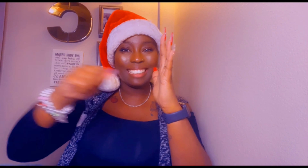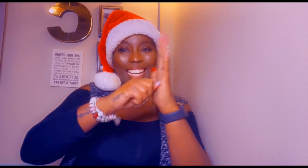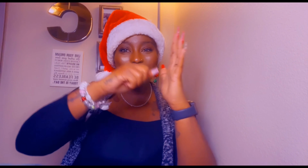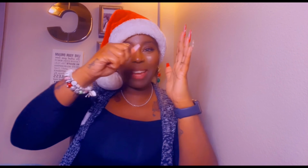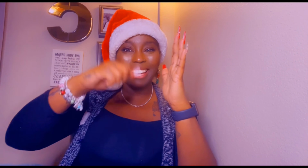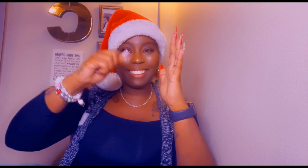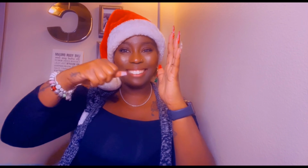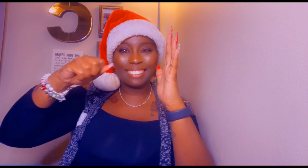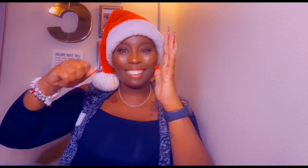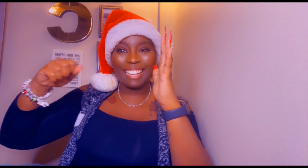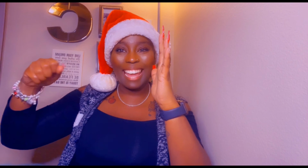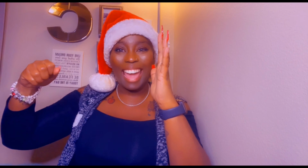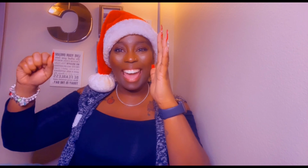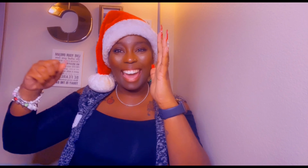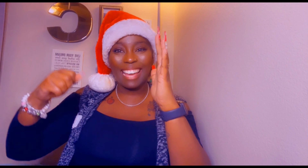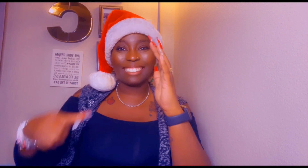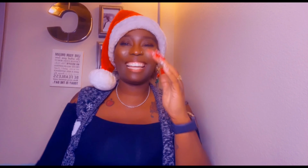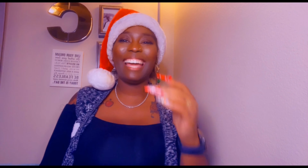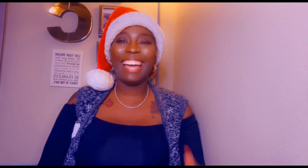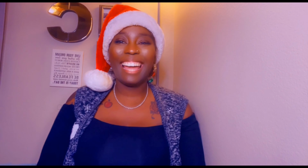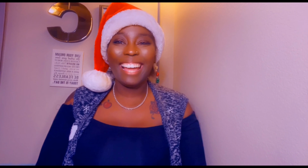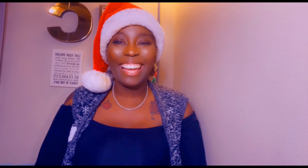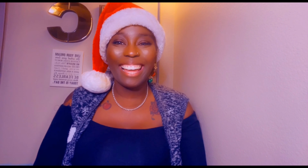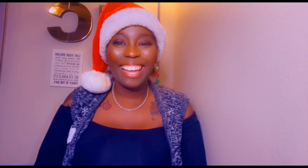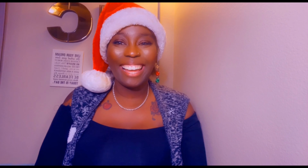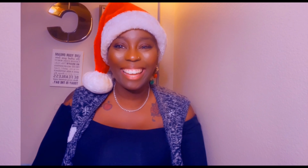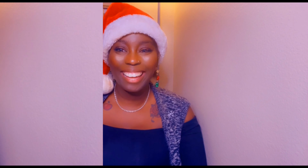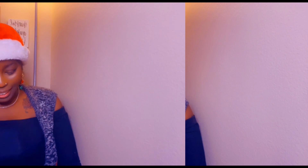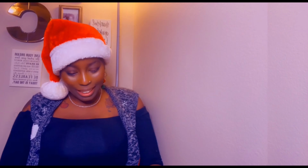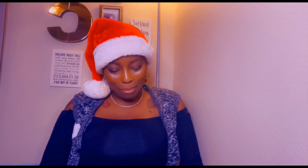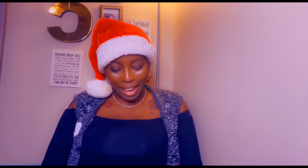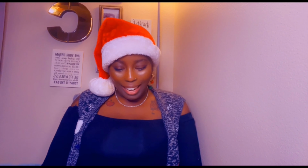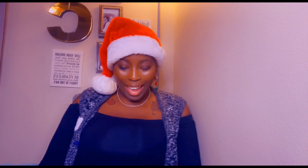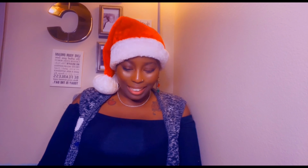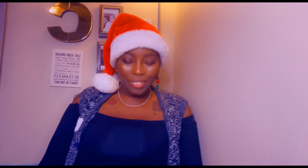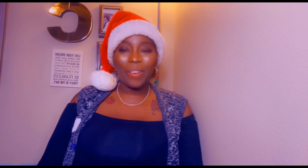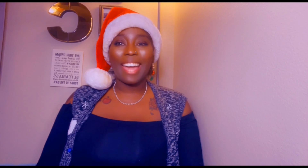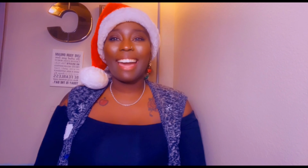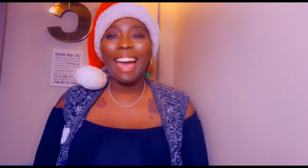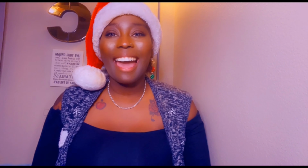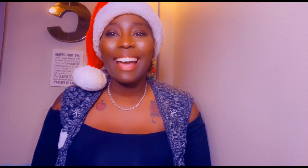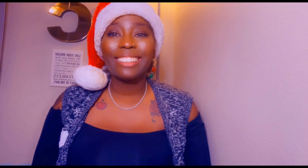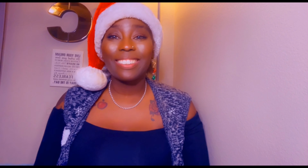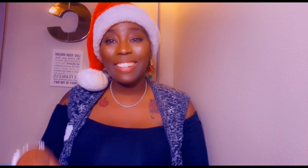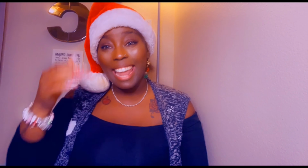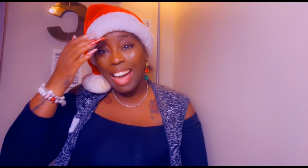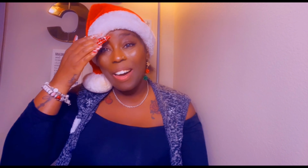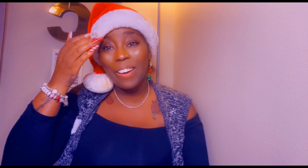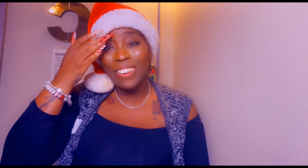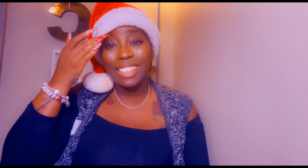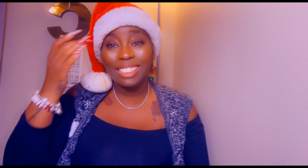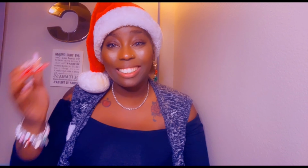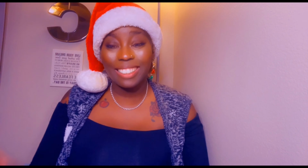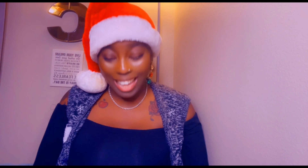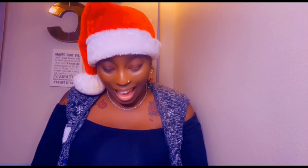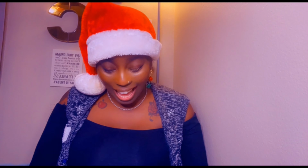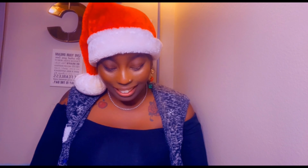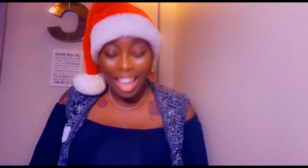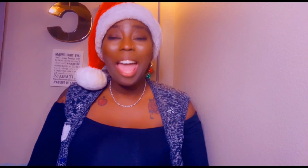Jingle bells. Yes. This is my last one, guys. So now I'm going to teach you guys